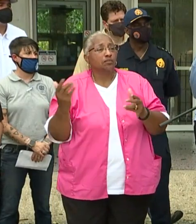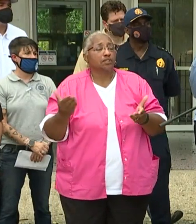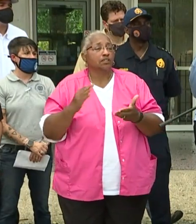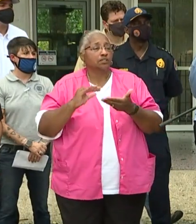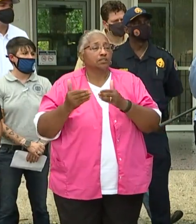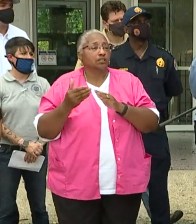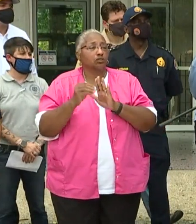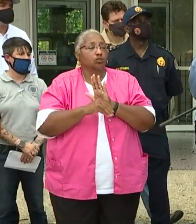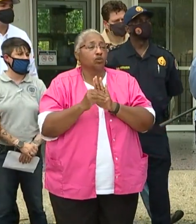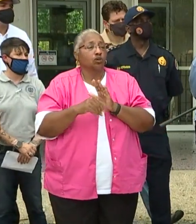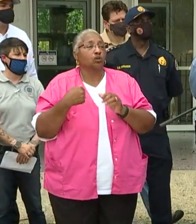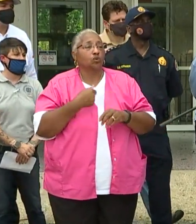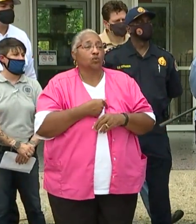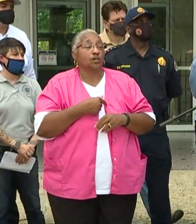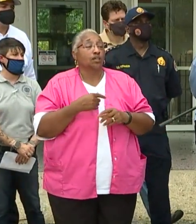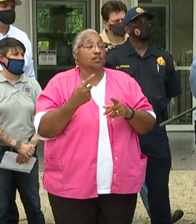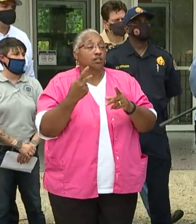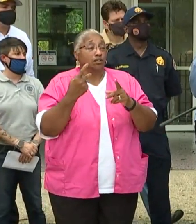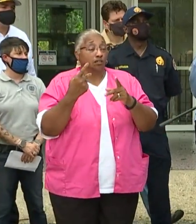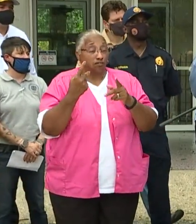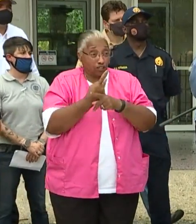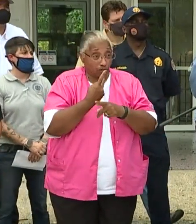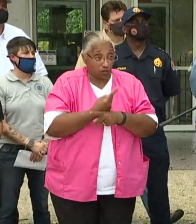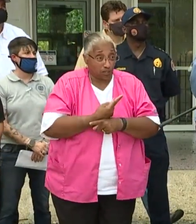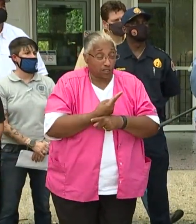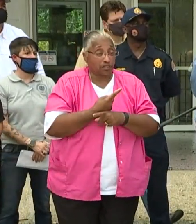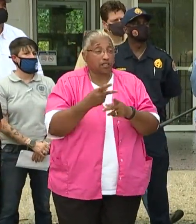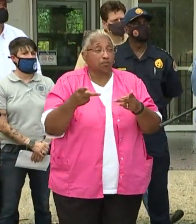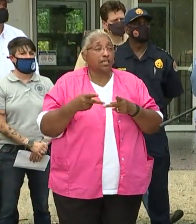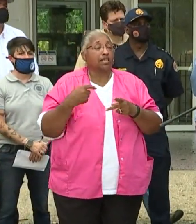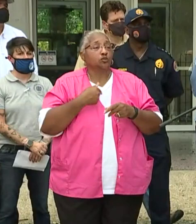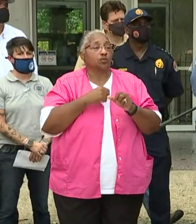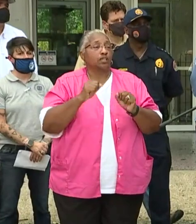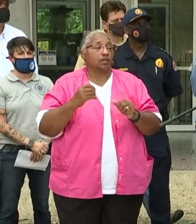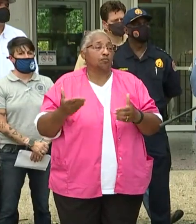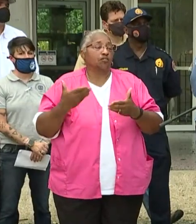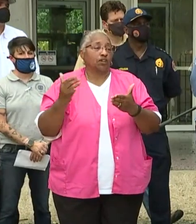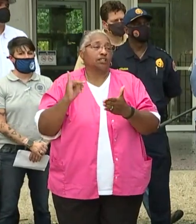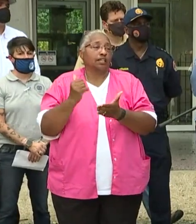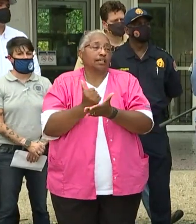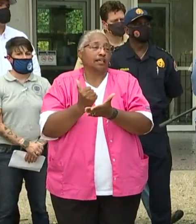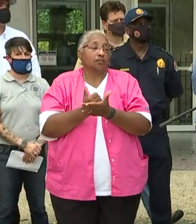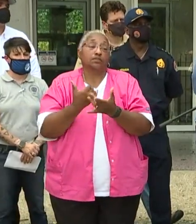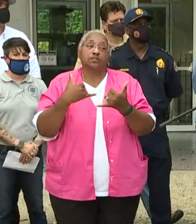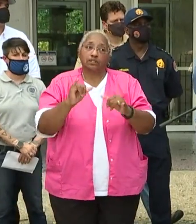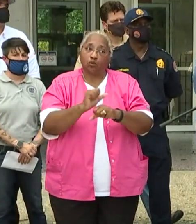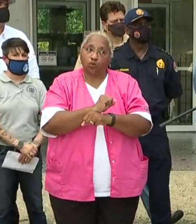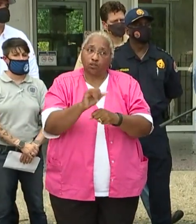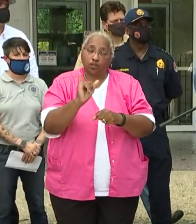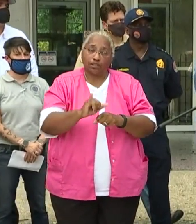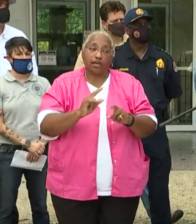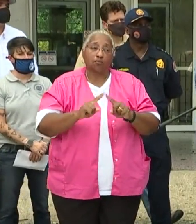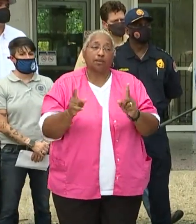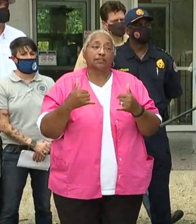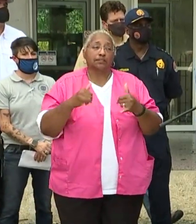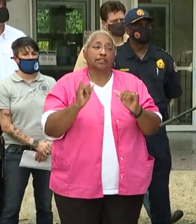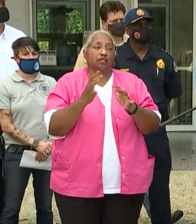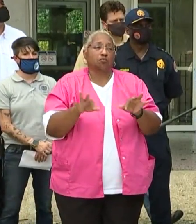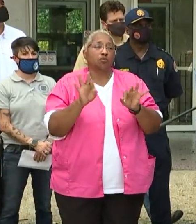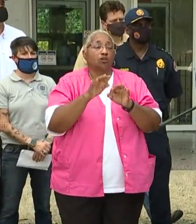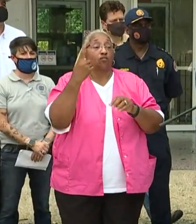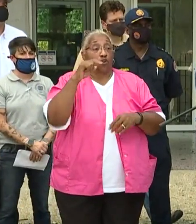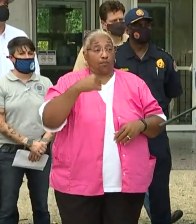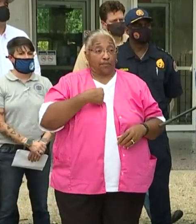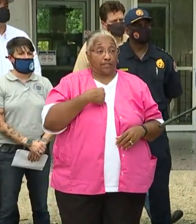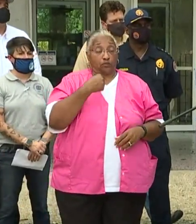Orleans. We're identifying where we could provide that level of relief. That's still a work in progress, but it is important for me to